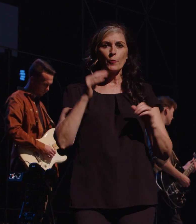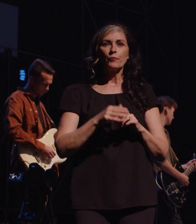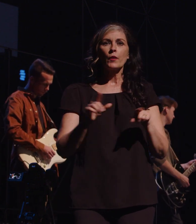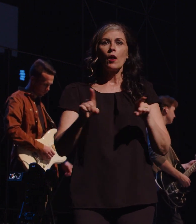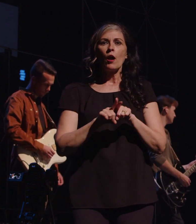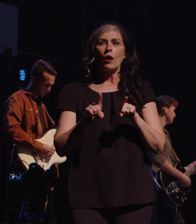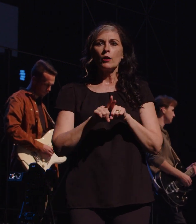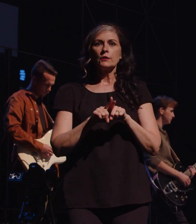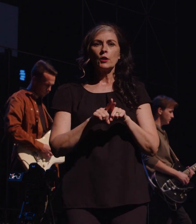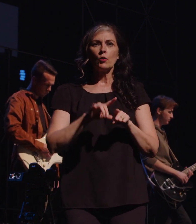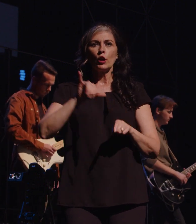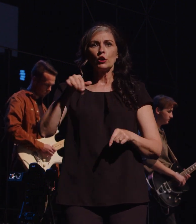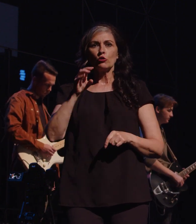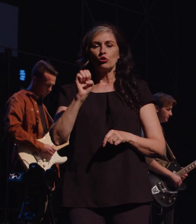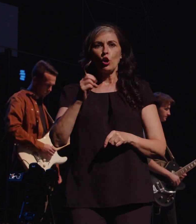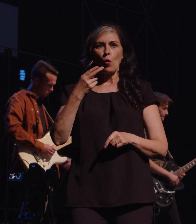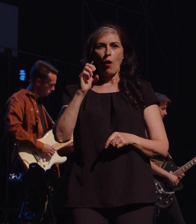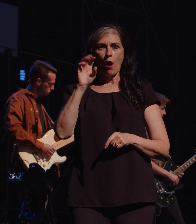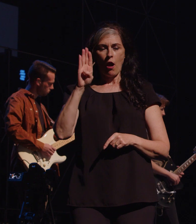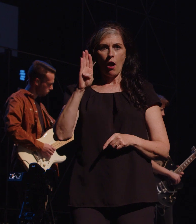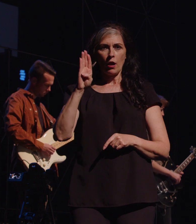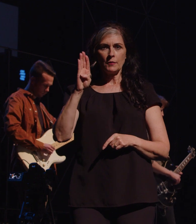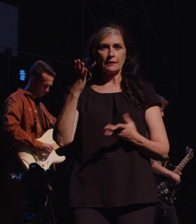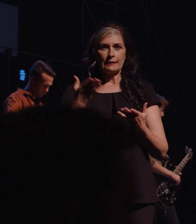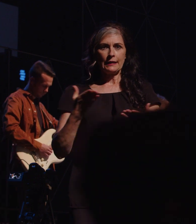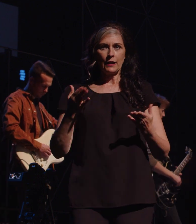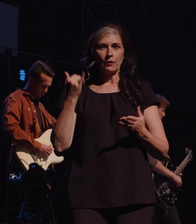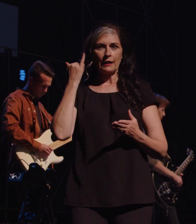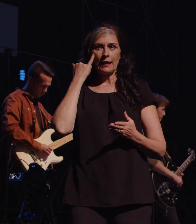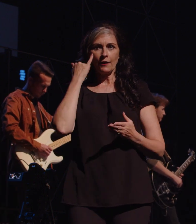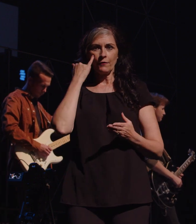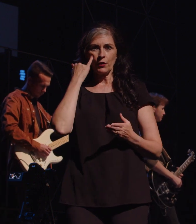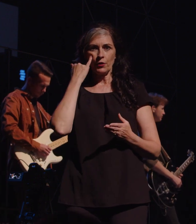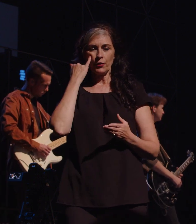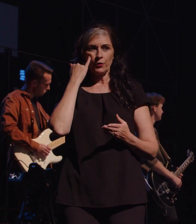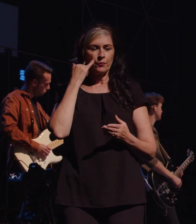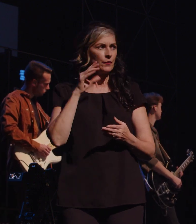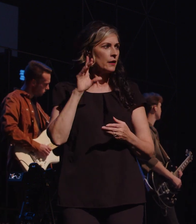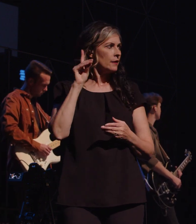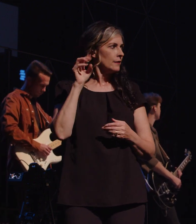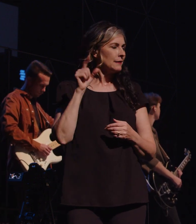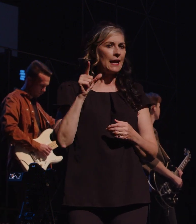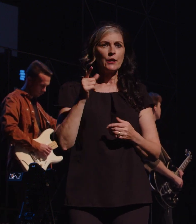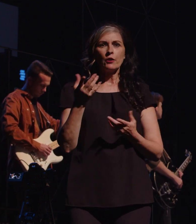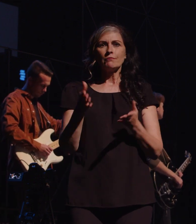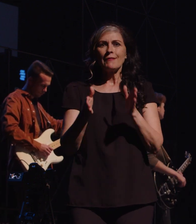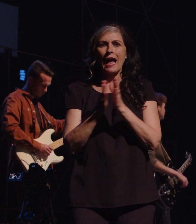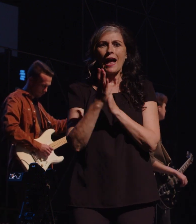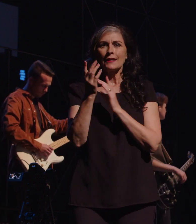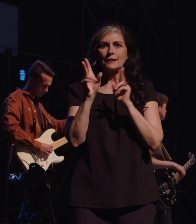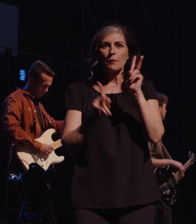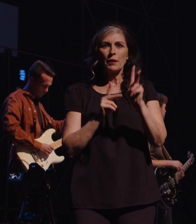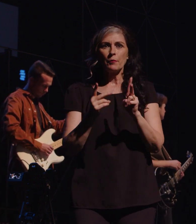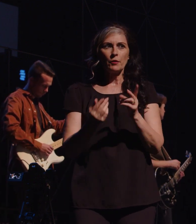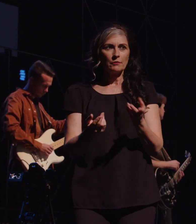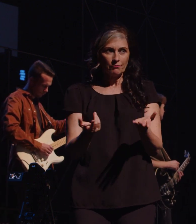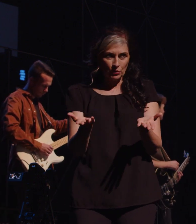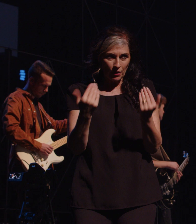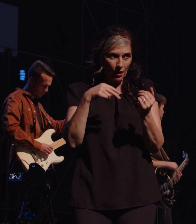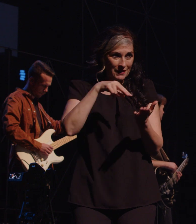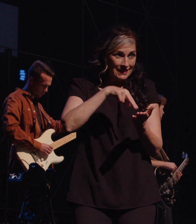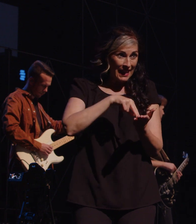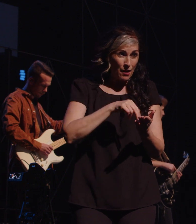our we have Joe Hobbs is up here. If you, Daniel had asked people to stand. If you didn't stand but would